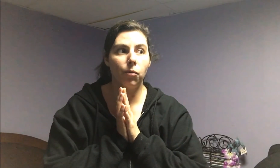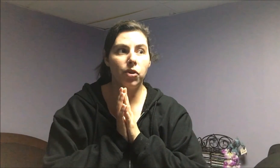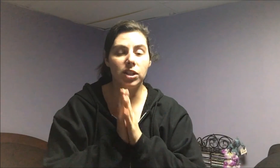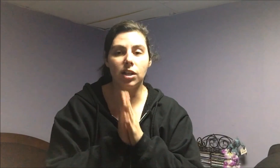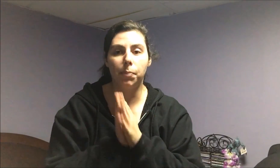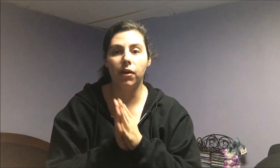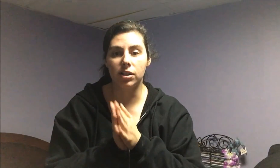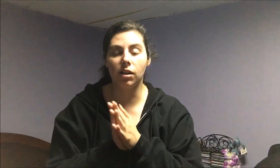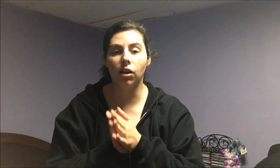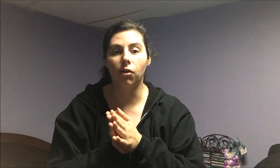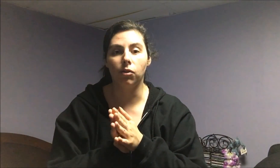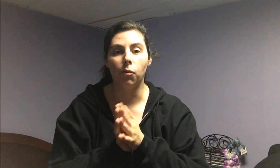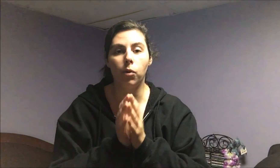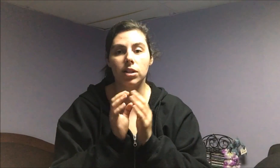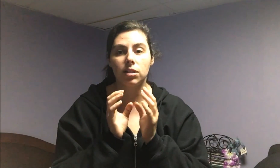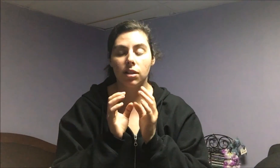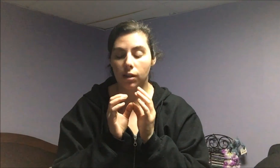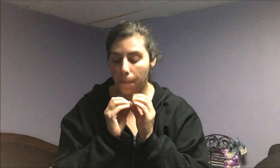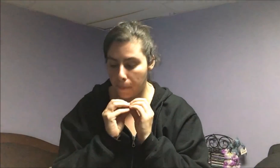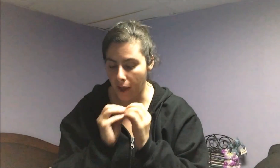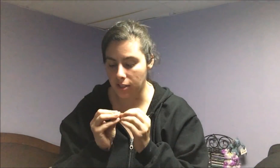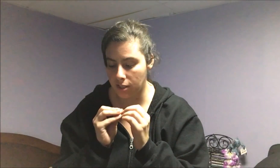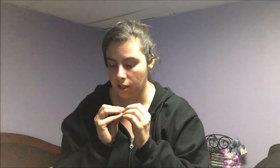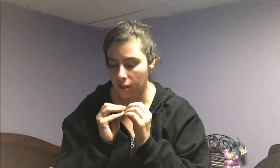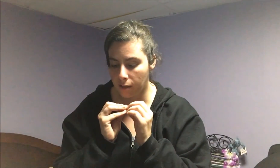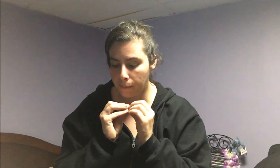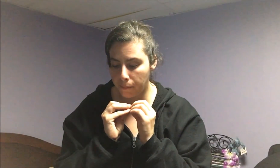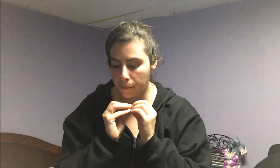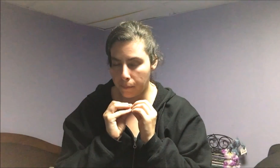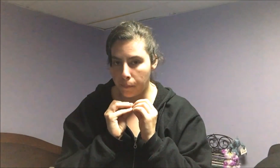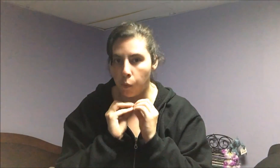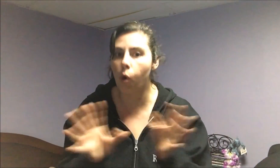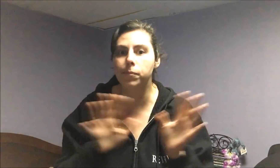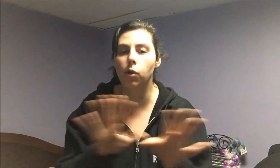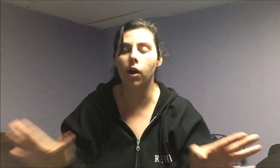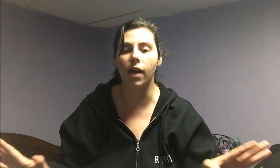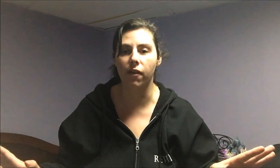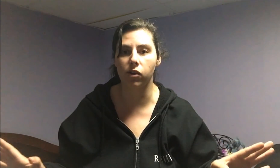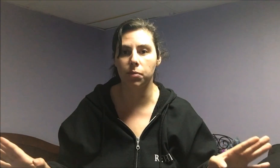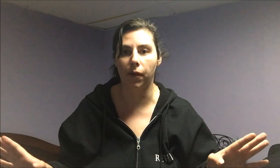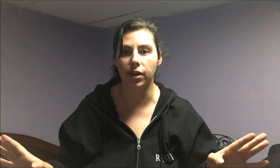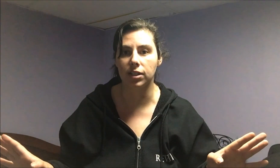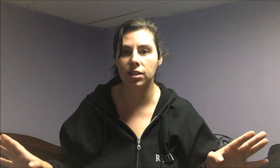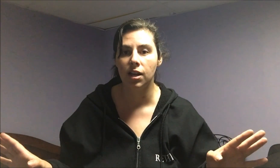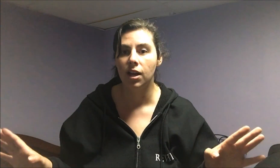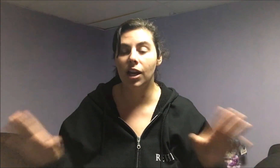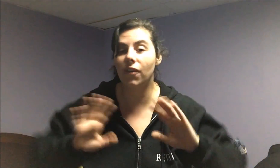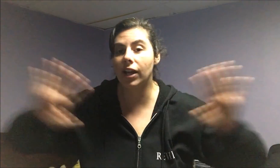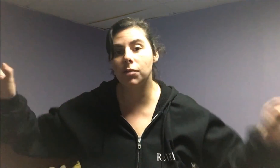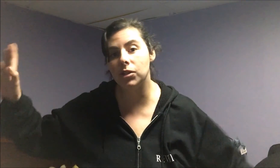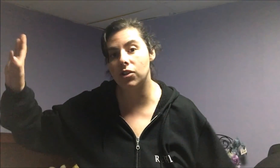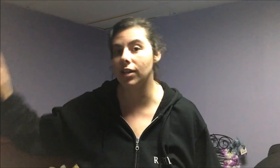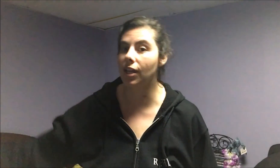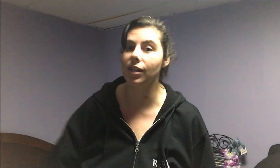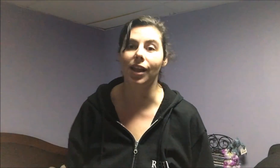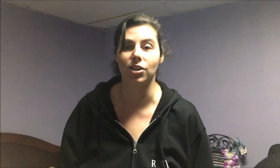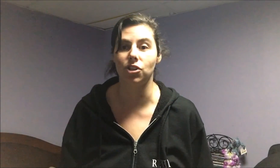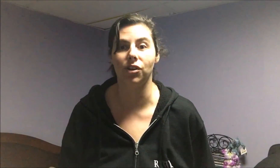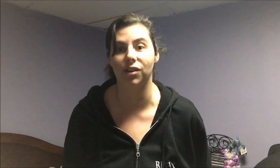this experience alone. Was the best Warped Tour I've ever experienced. And if I get to meet you guys again last year,